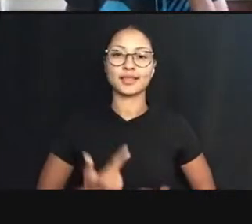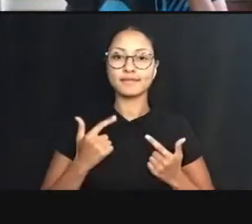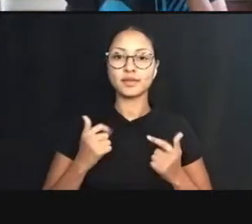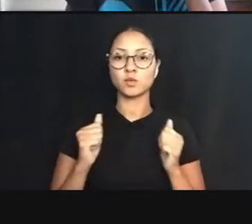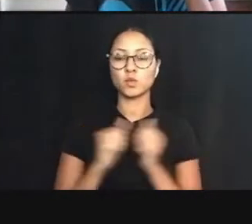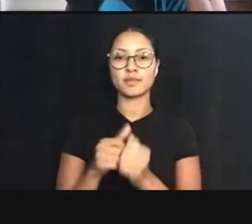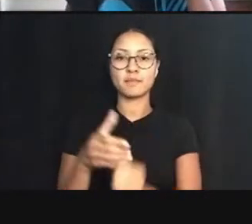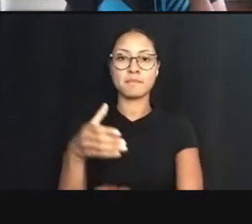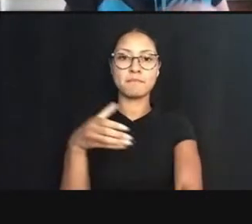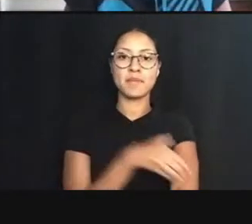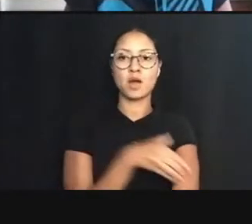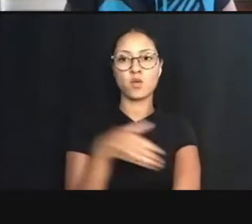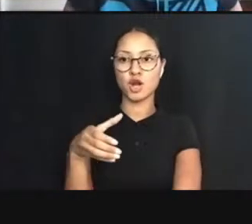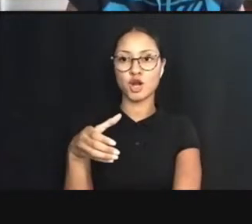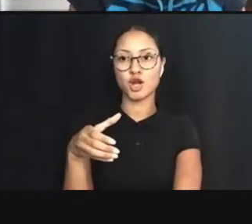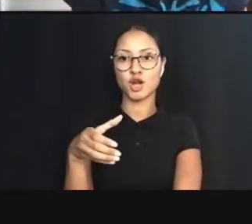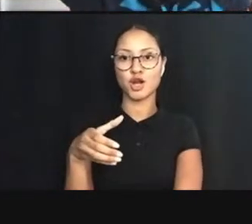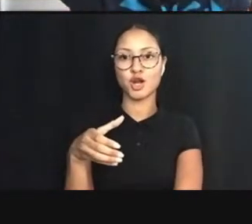Oh. Wow. Side eye.